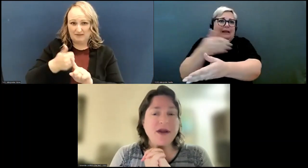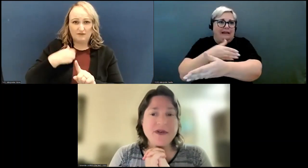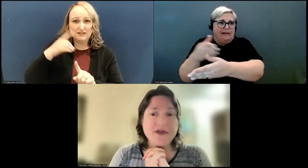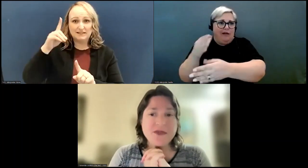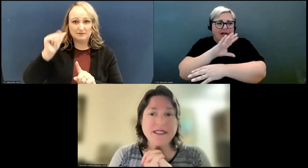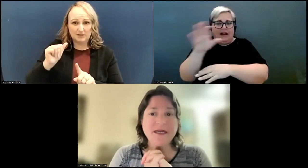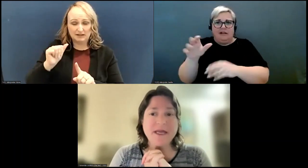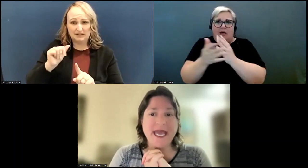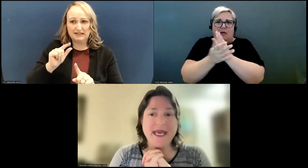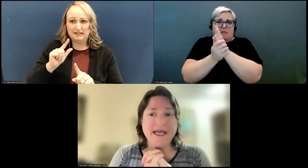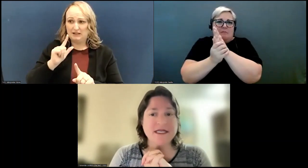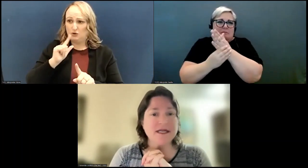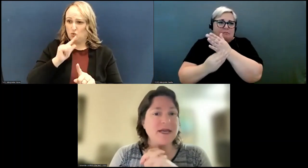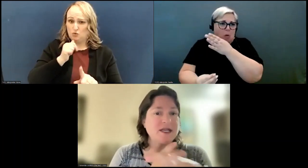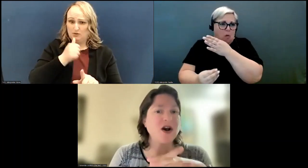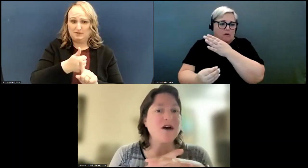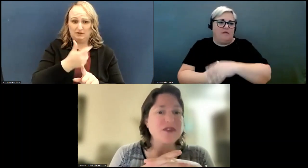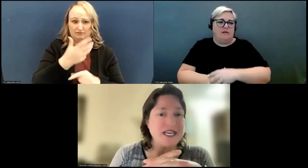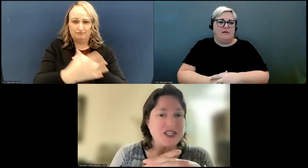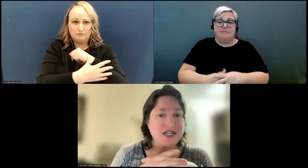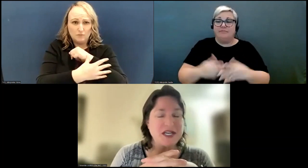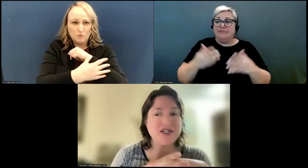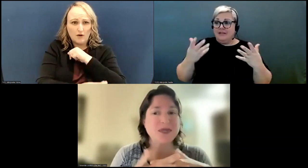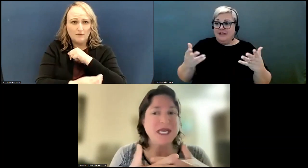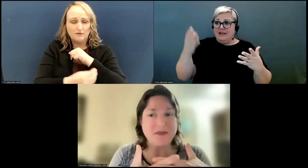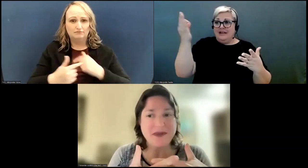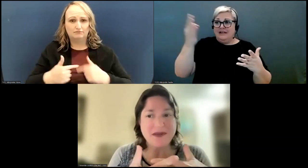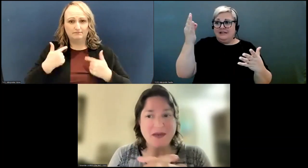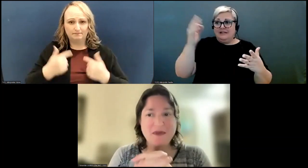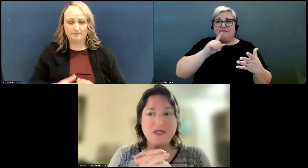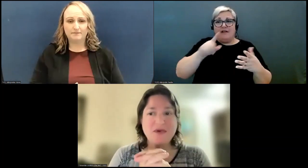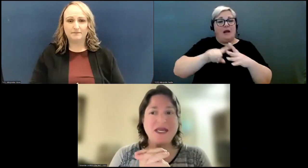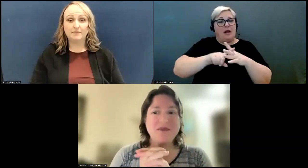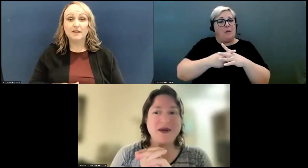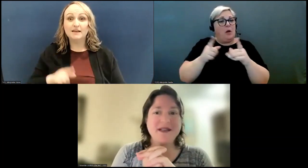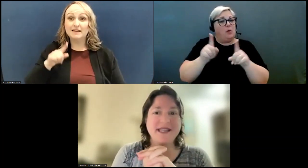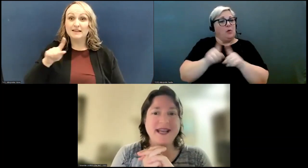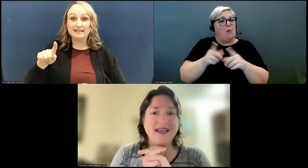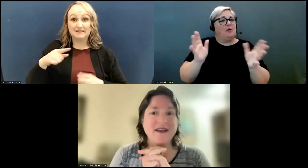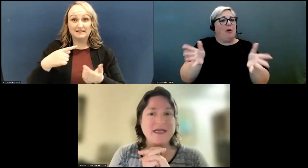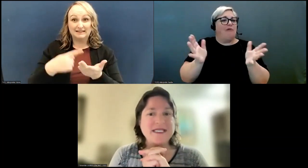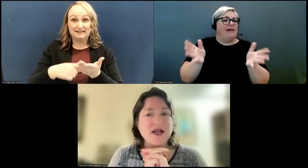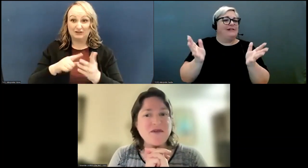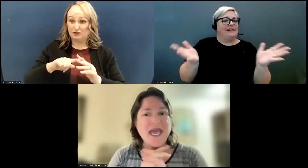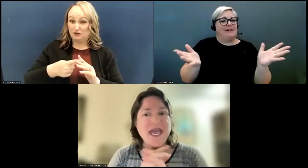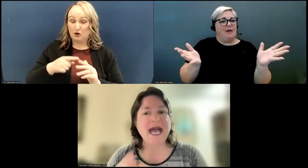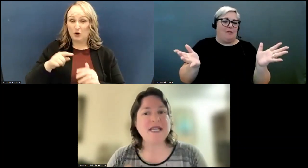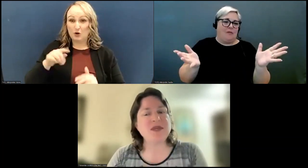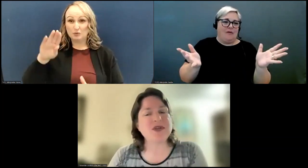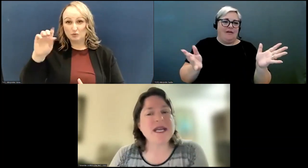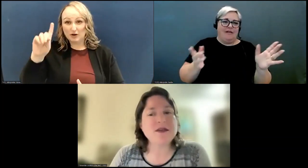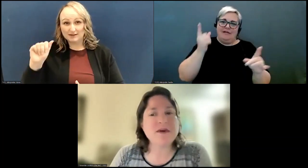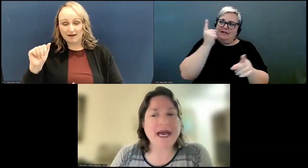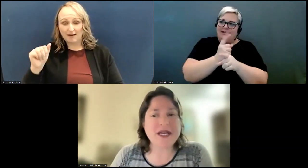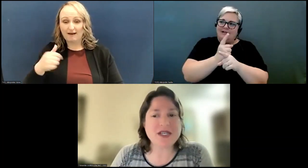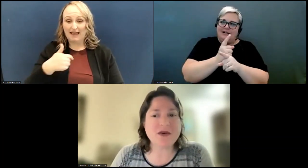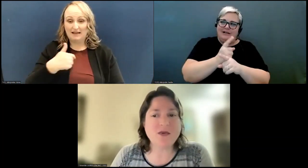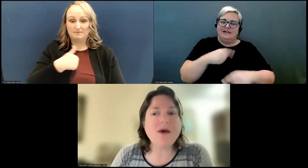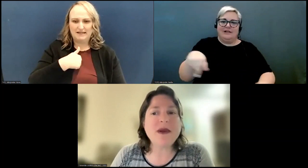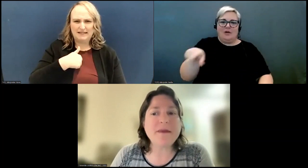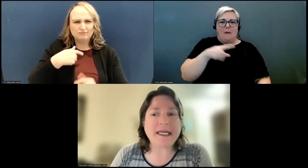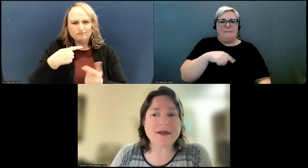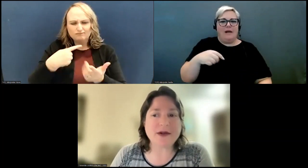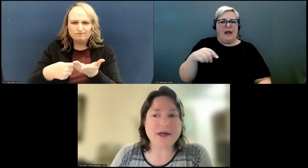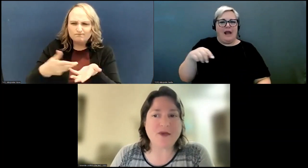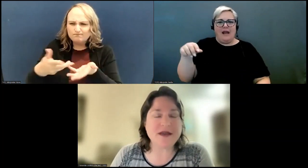This conference really began as a conversation, a dream between Brenda Lenihan and myself, as we tried to imagine